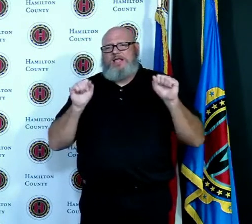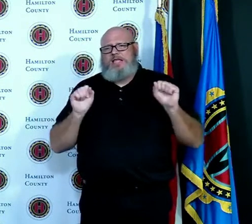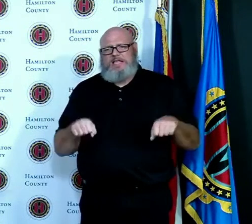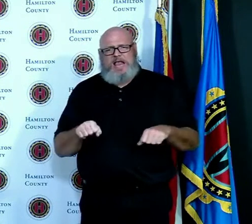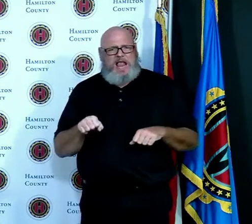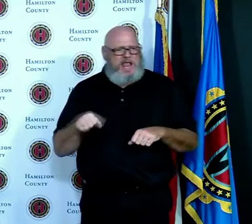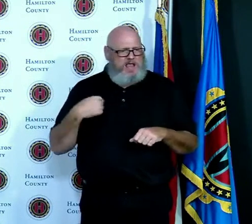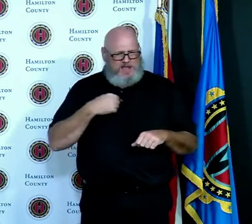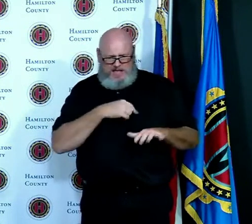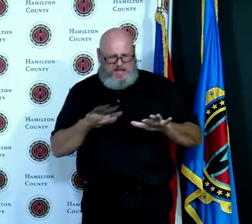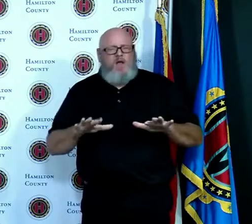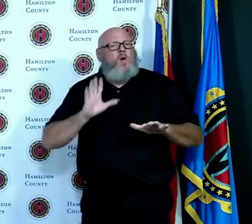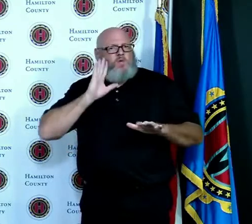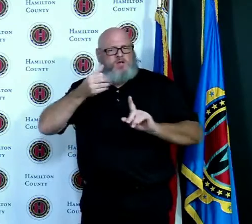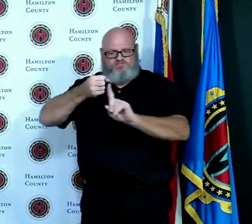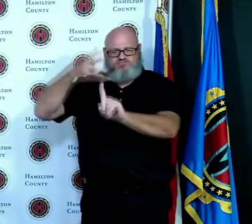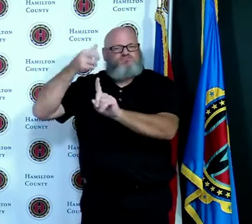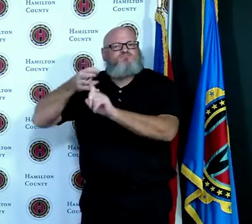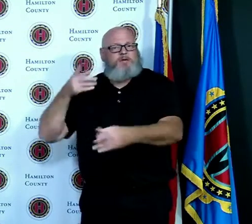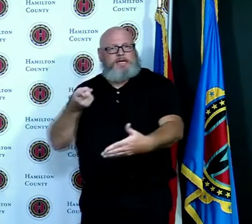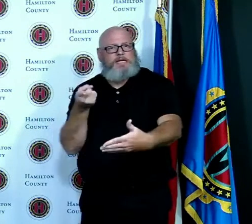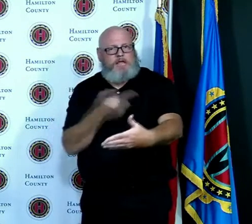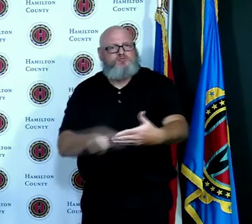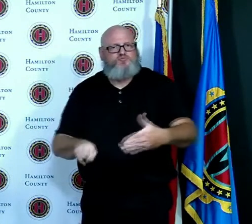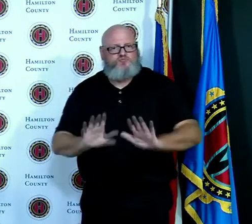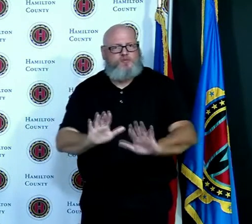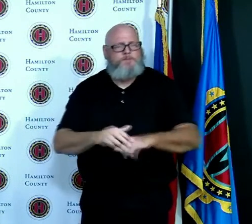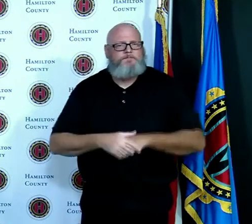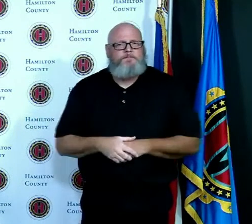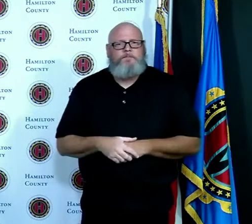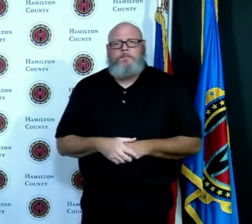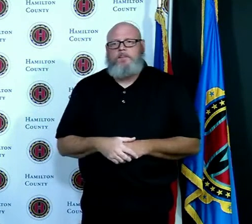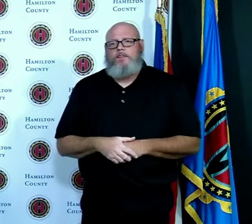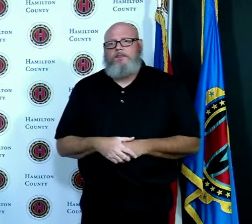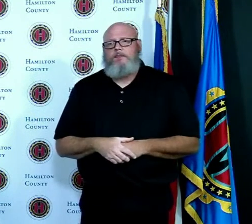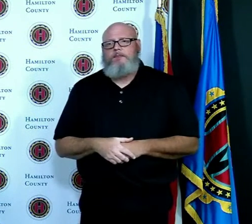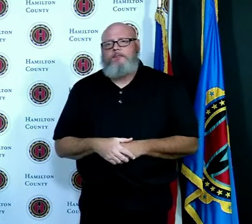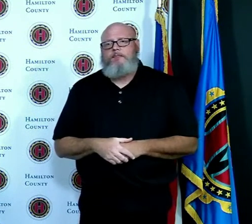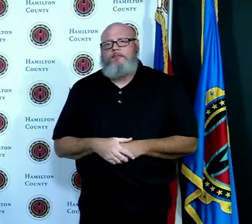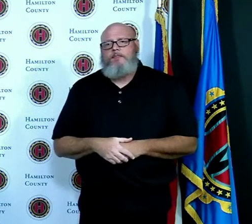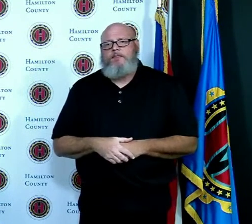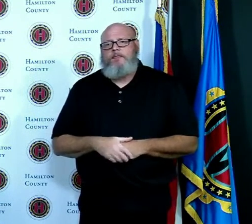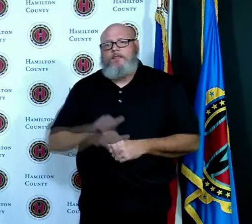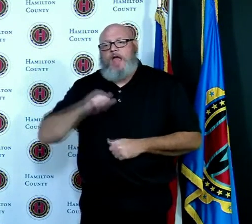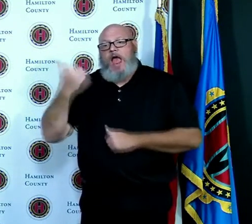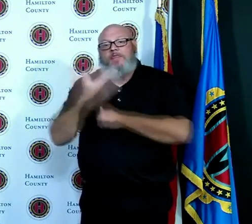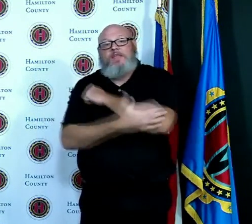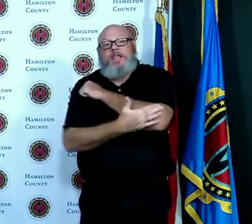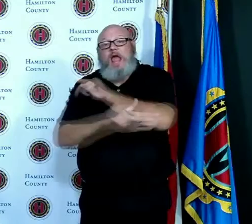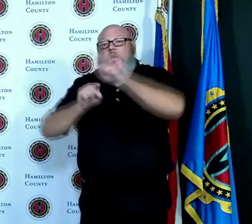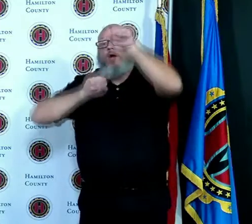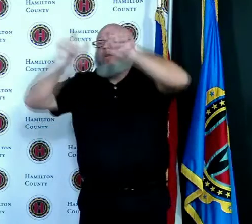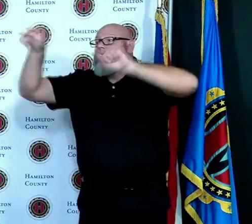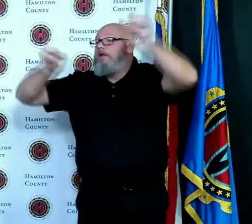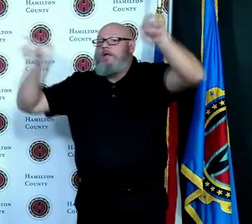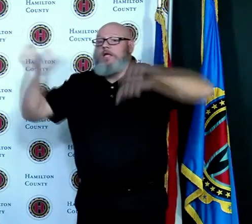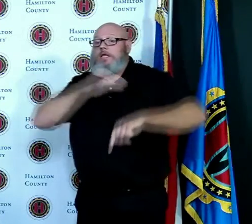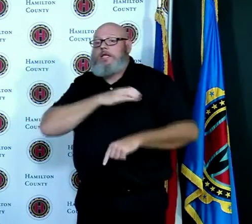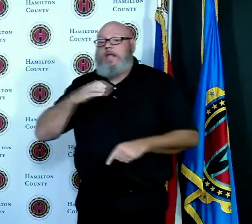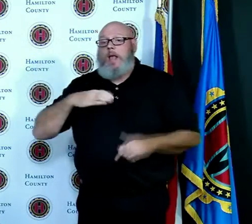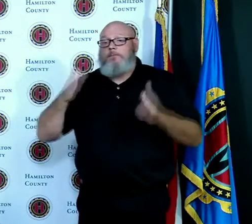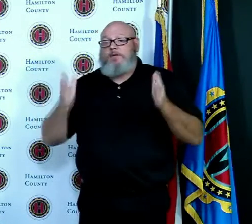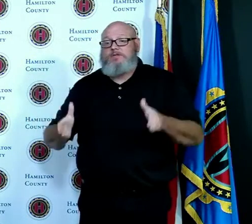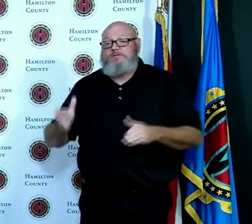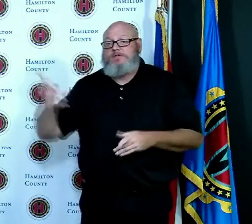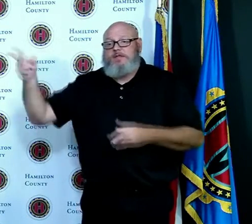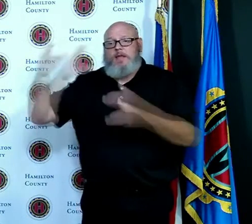that I heard about last week as well from other county commissioners throughout the state. We're all kind of shifting into this space. And so we want